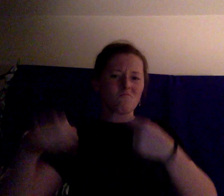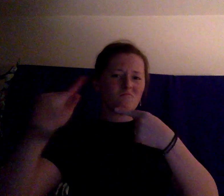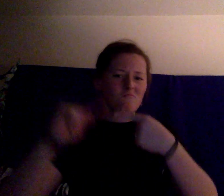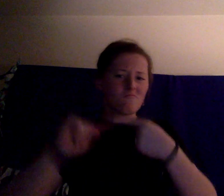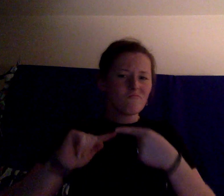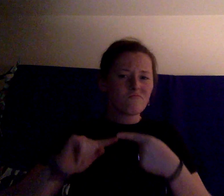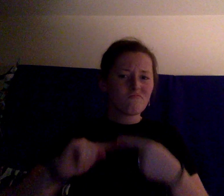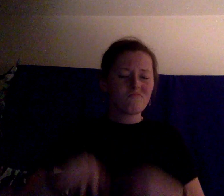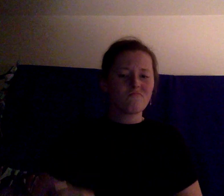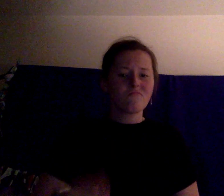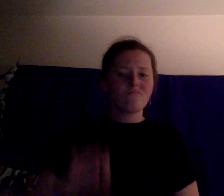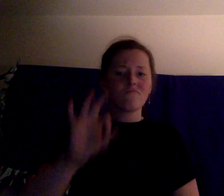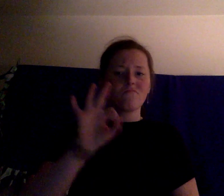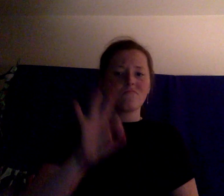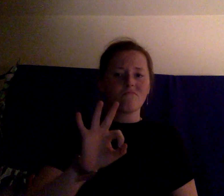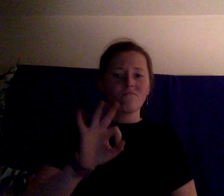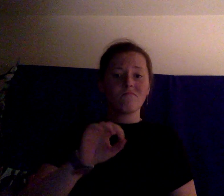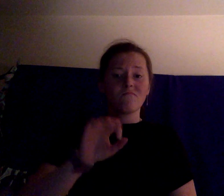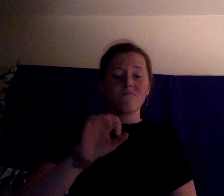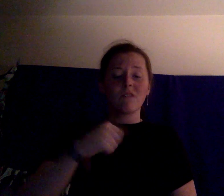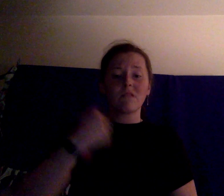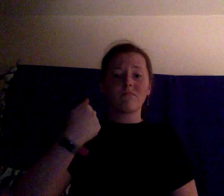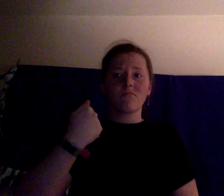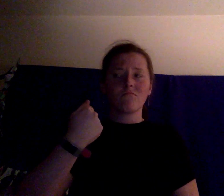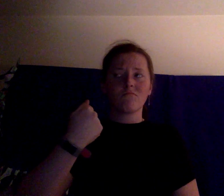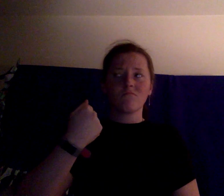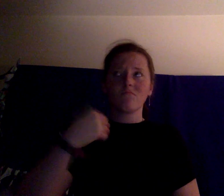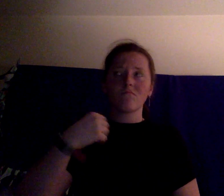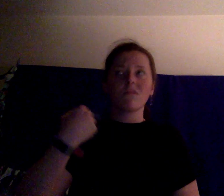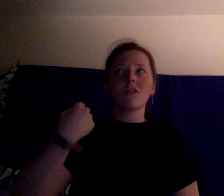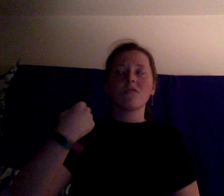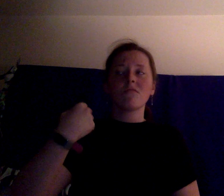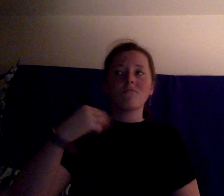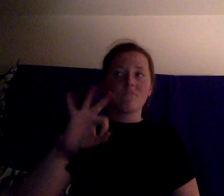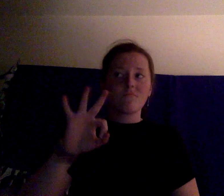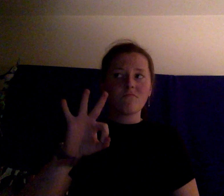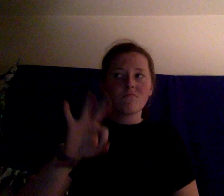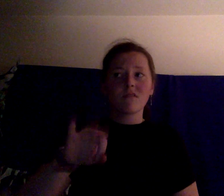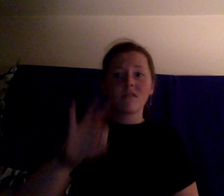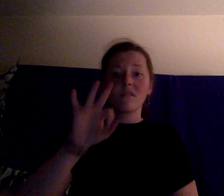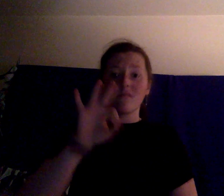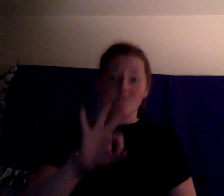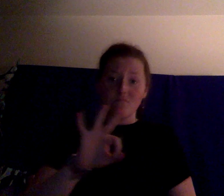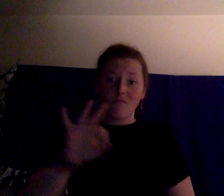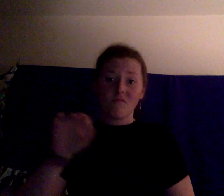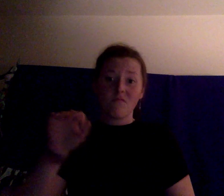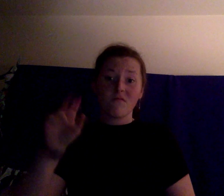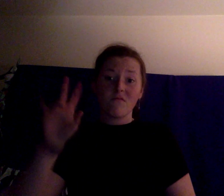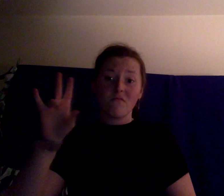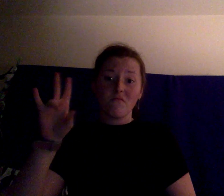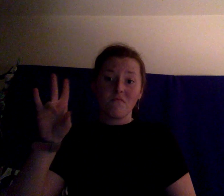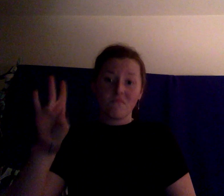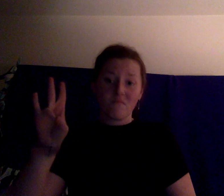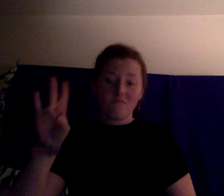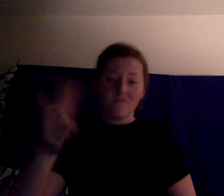as saying, "I didn't race sprint cars from 2001 to 2005, just